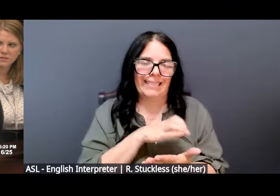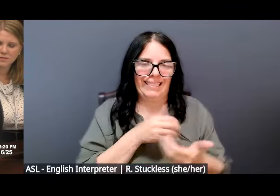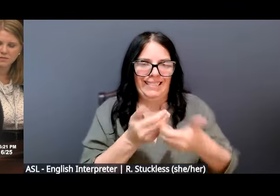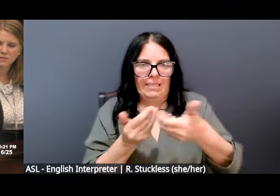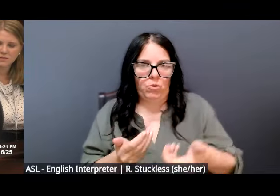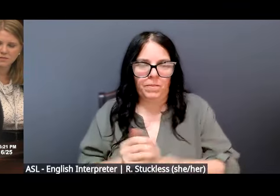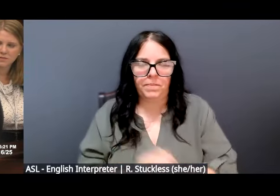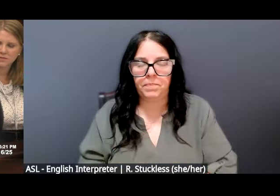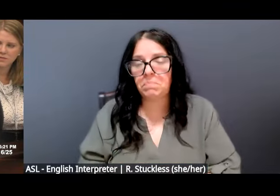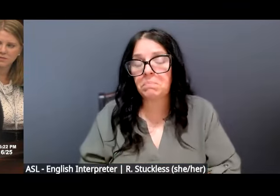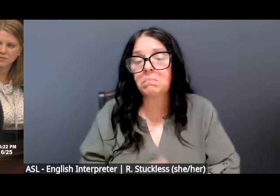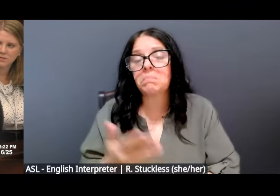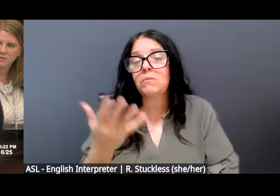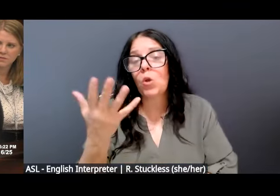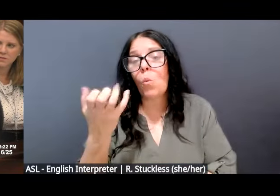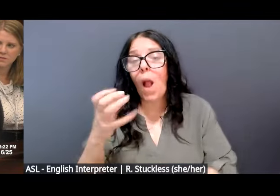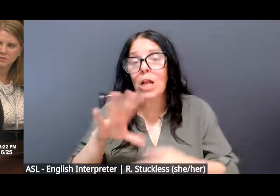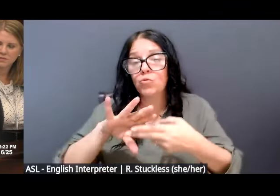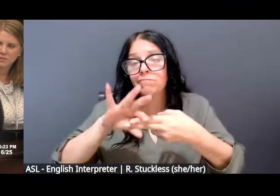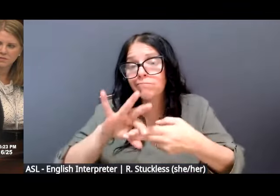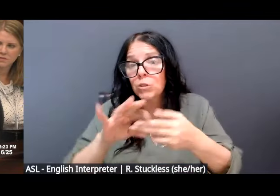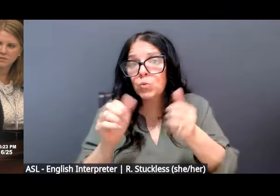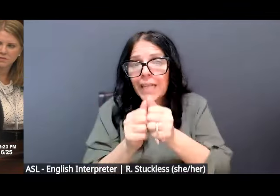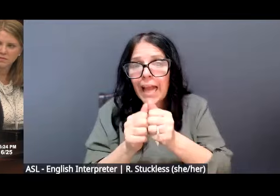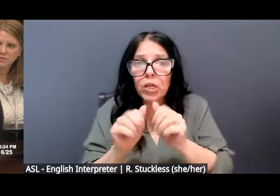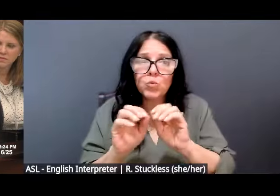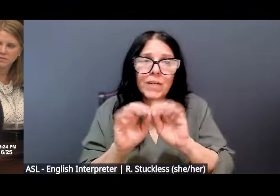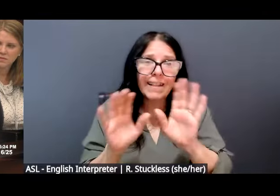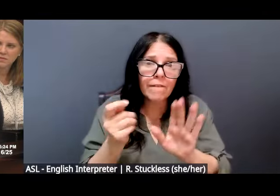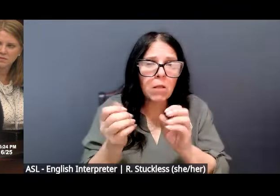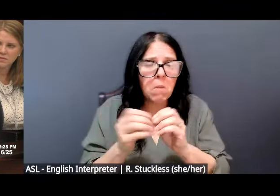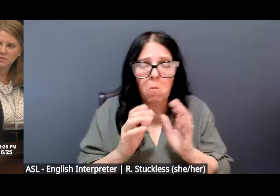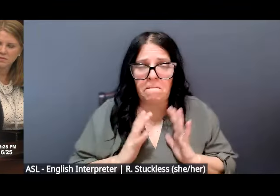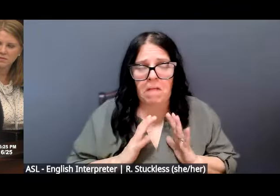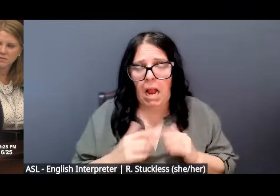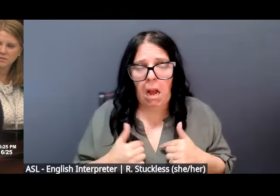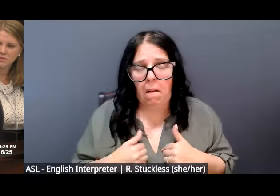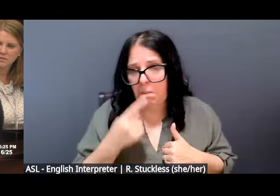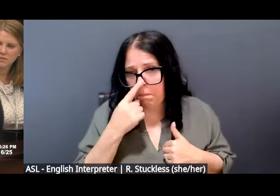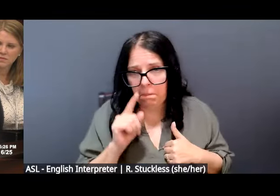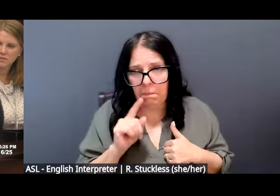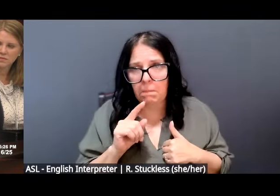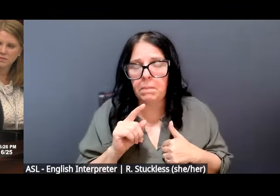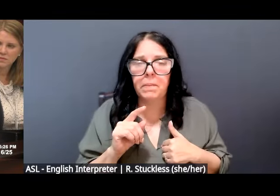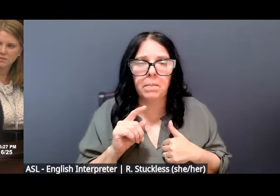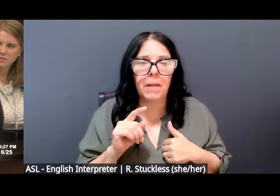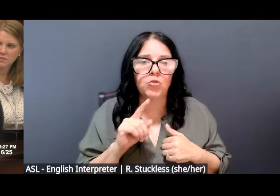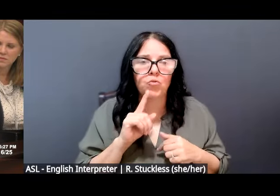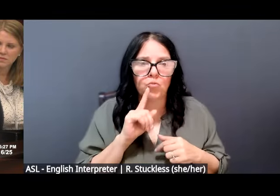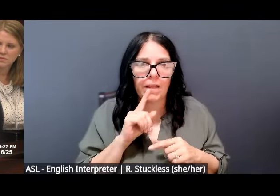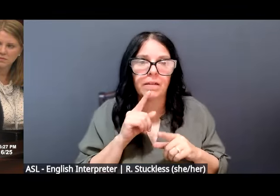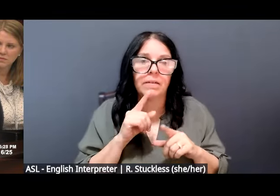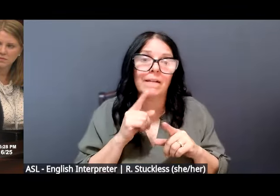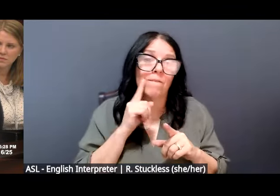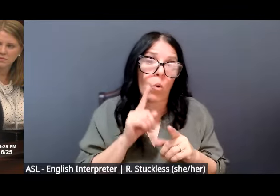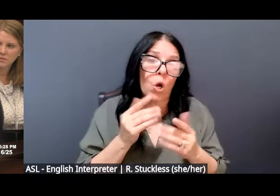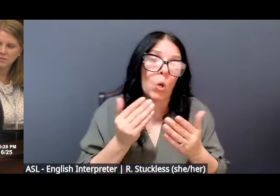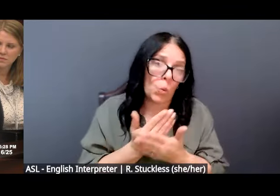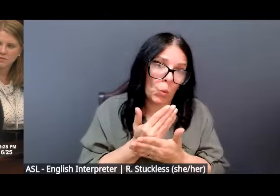fine if we want to kind of combine that to clarify that a little bit more, to clarify that it's for new registrants, current registrants, these